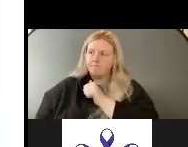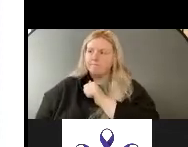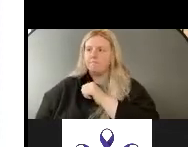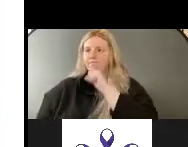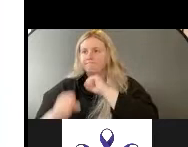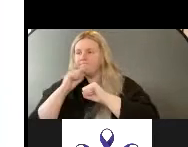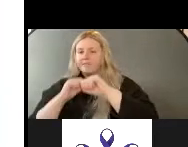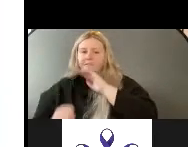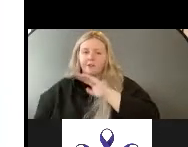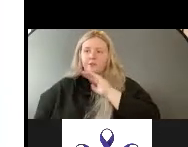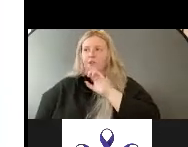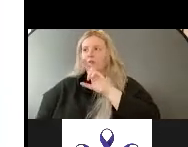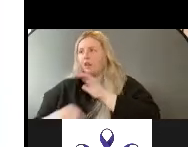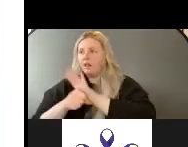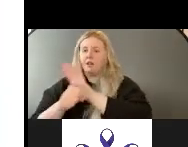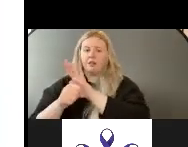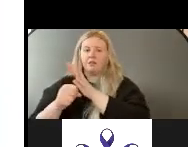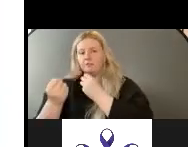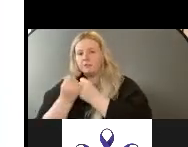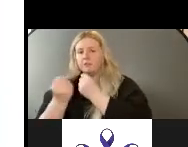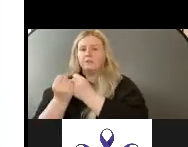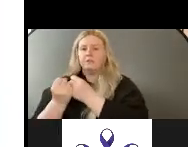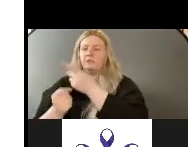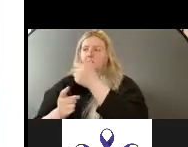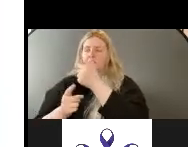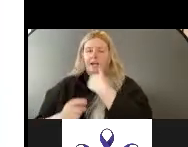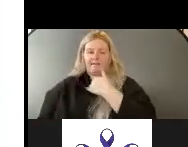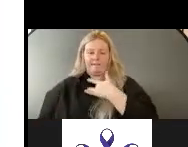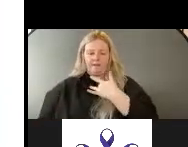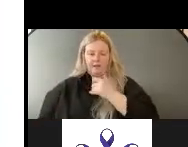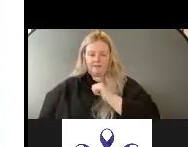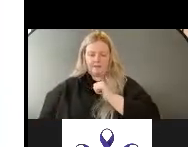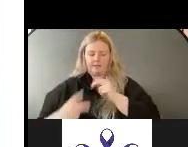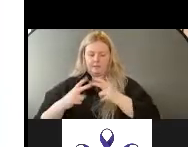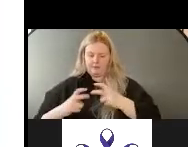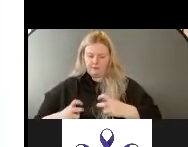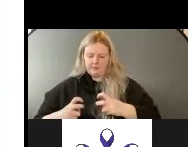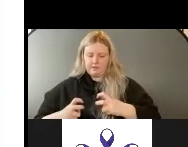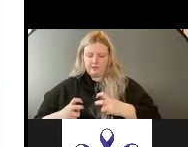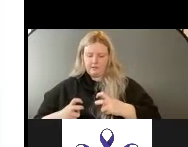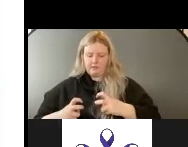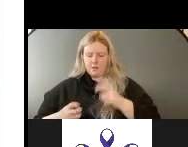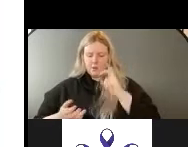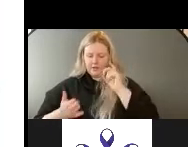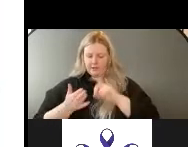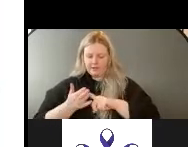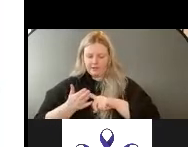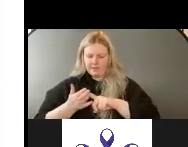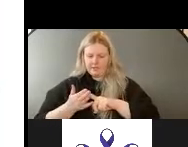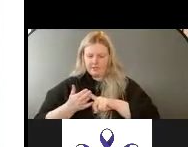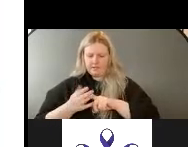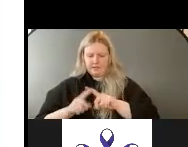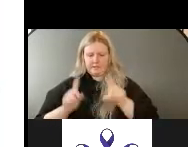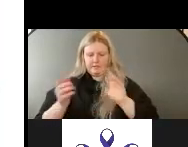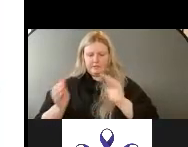something. And it asks for something from me to recognize, sort of the differences in who